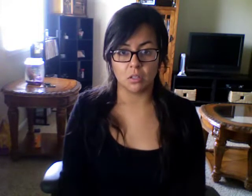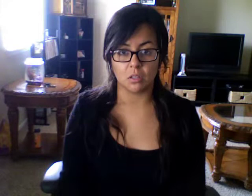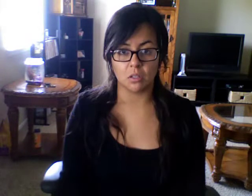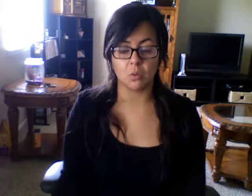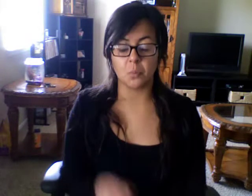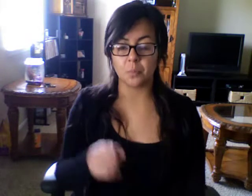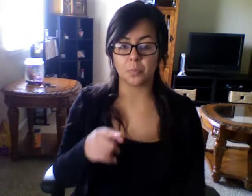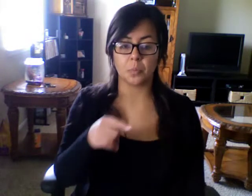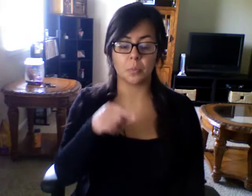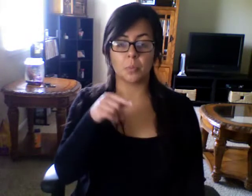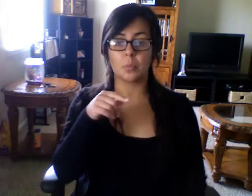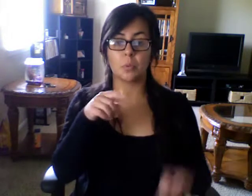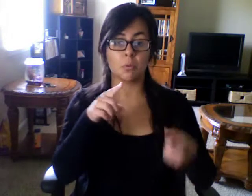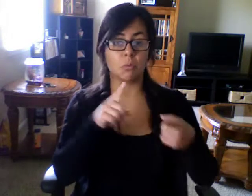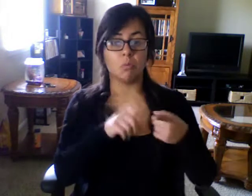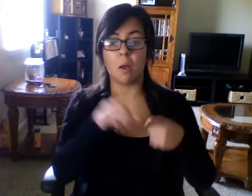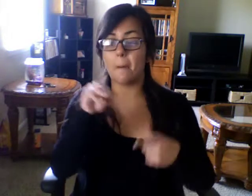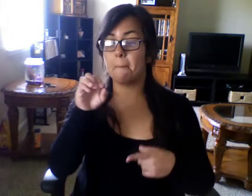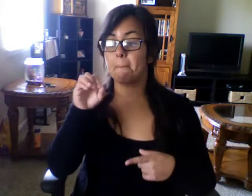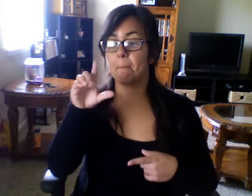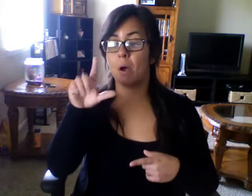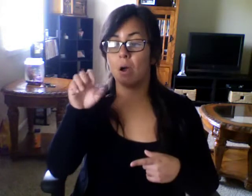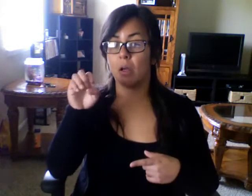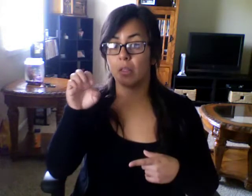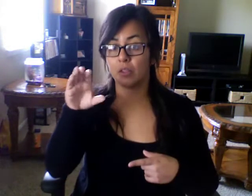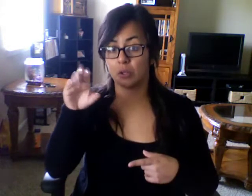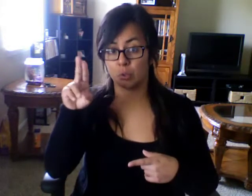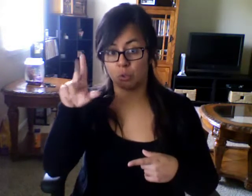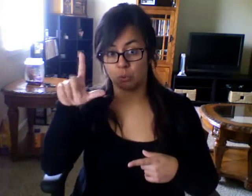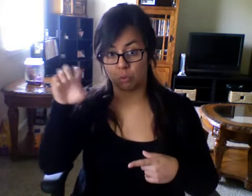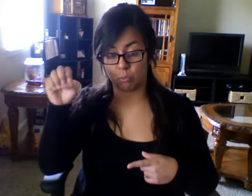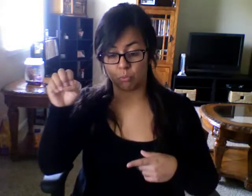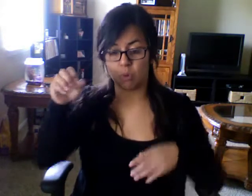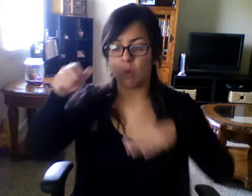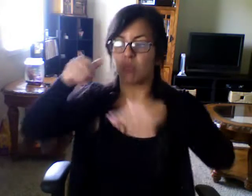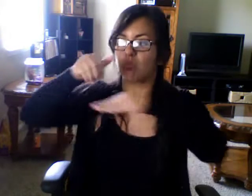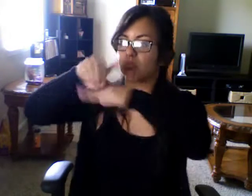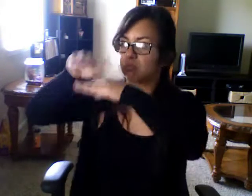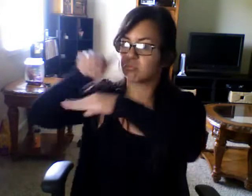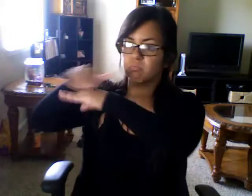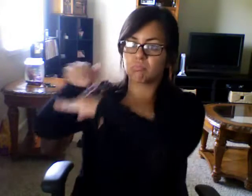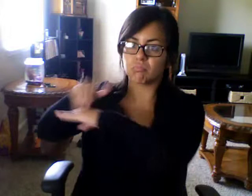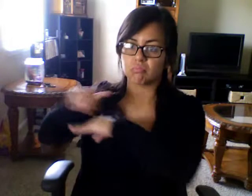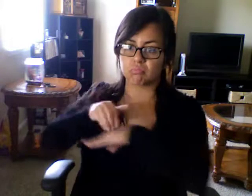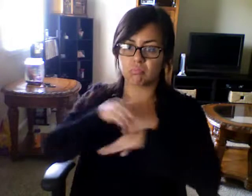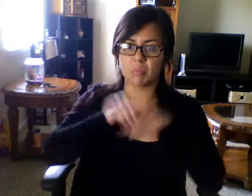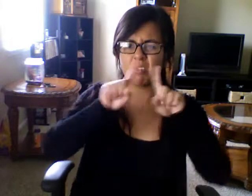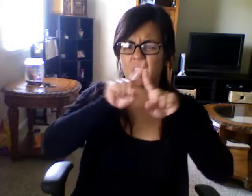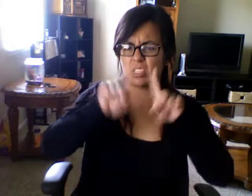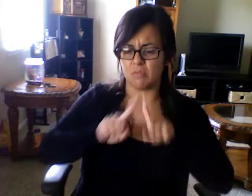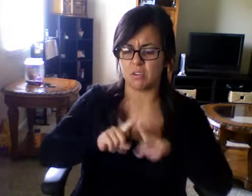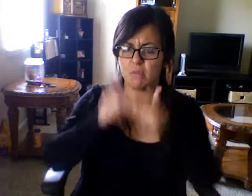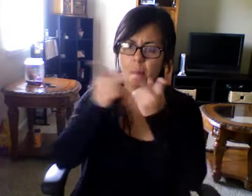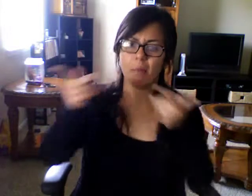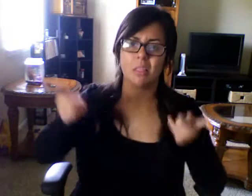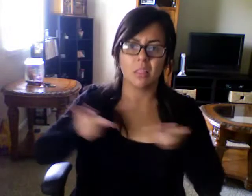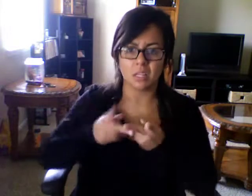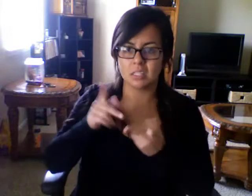this picture, which helped us understand exactly how this molecule is so potent for this protein target. It's what we call a perfect fit of